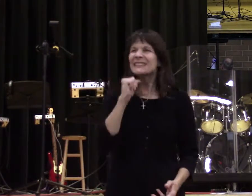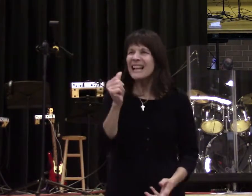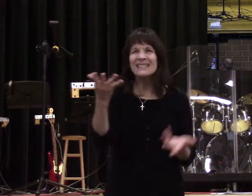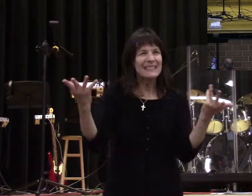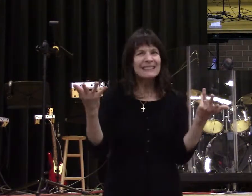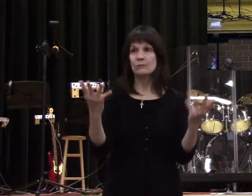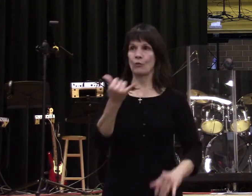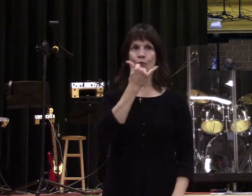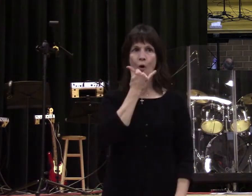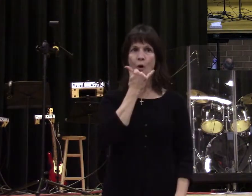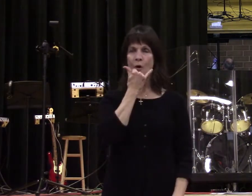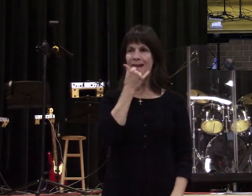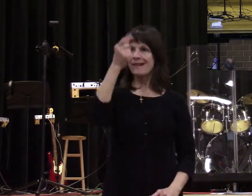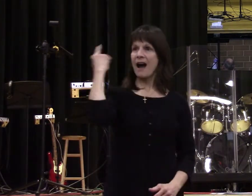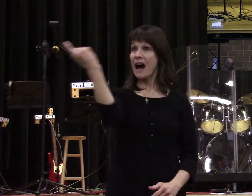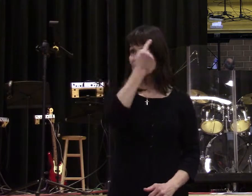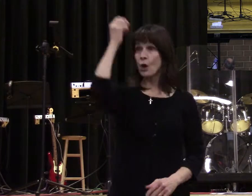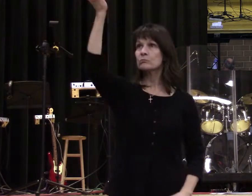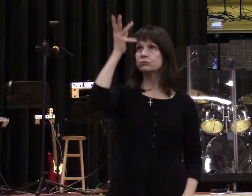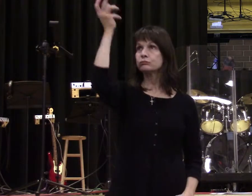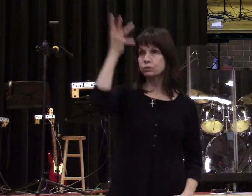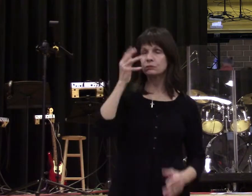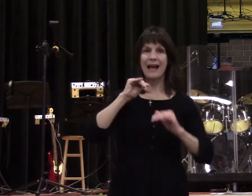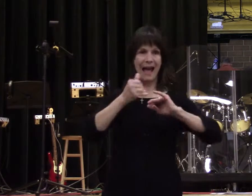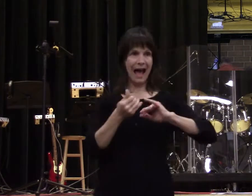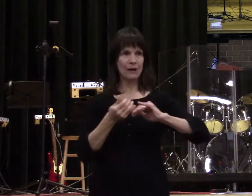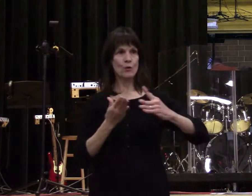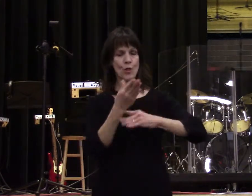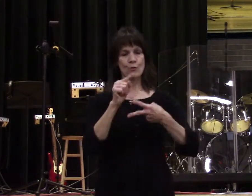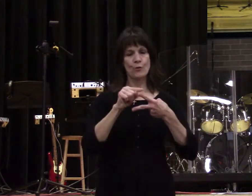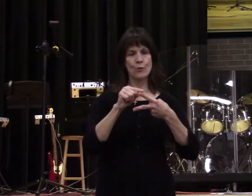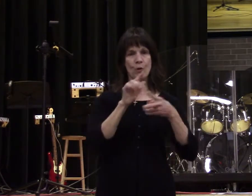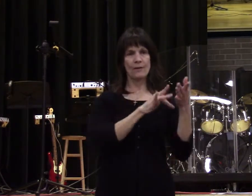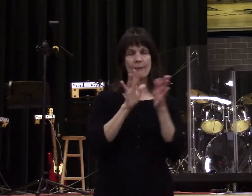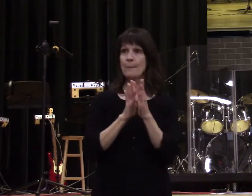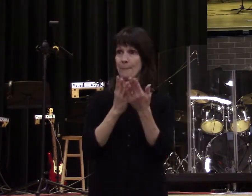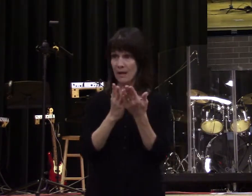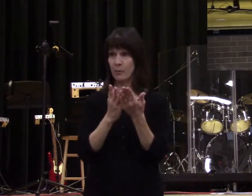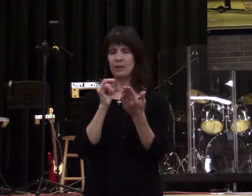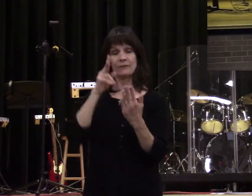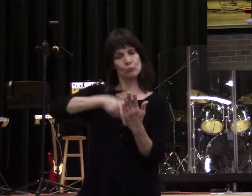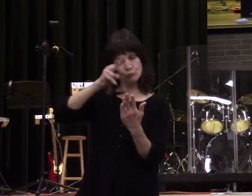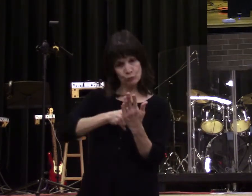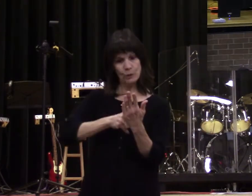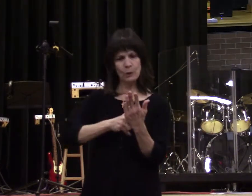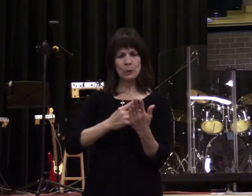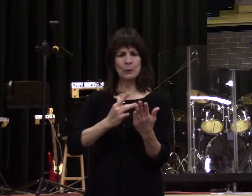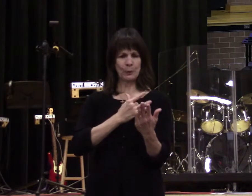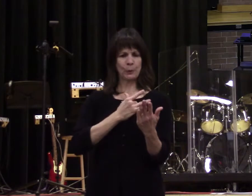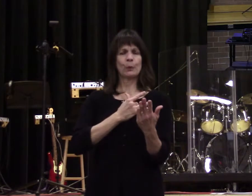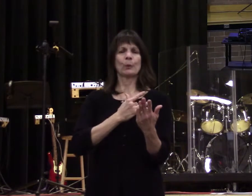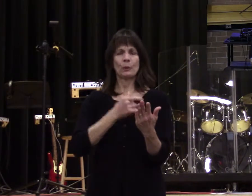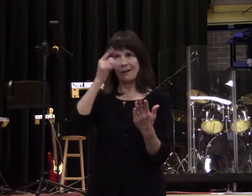He's speaking in his word, and he's speaking in your spirit, man. And if you learn to worship and be in the presence of God, you'll know what